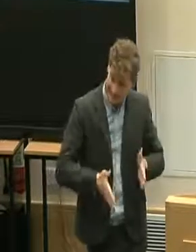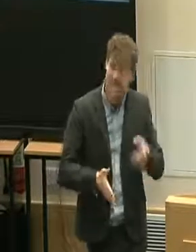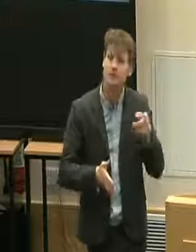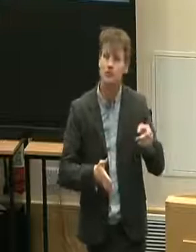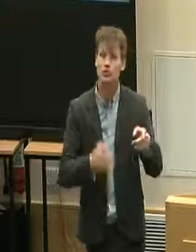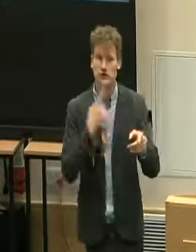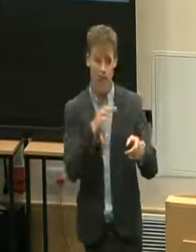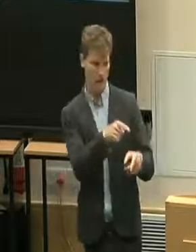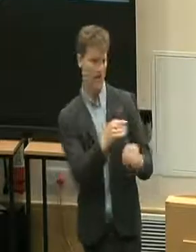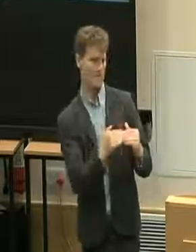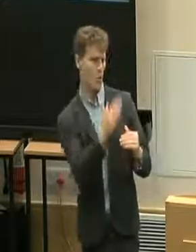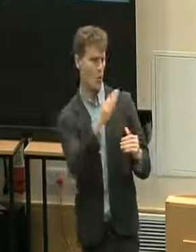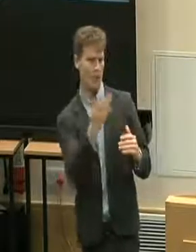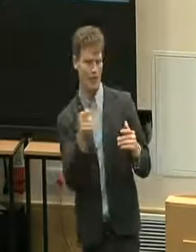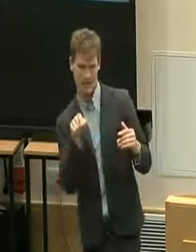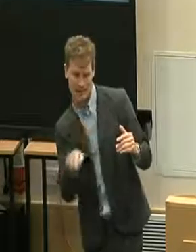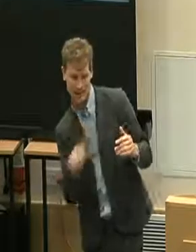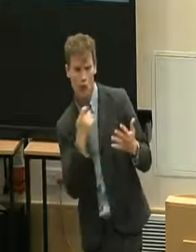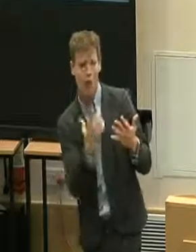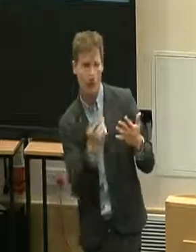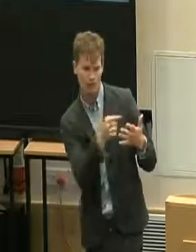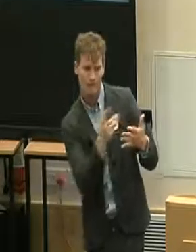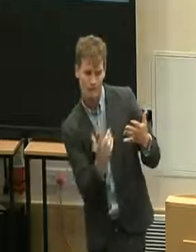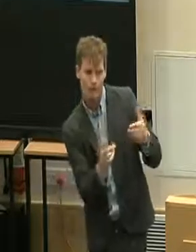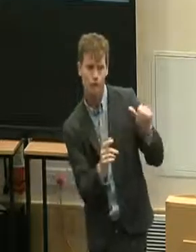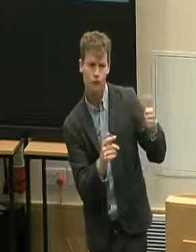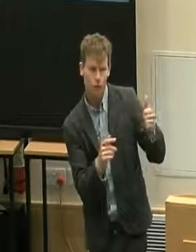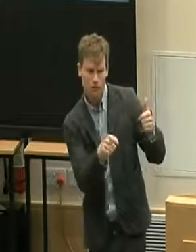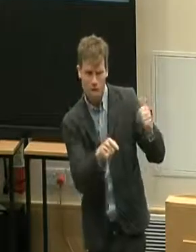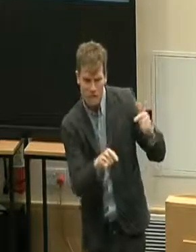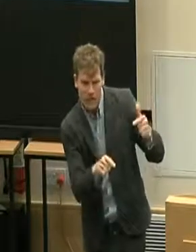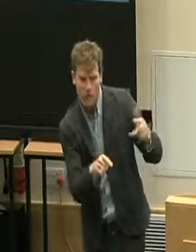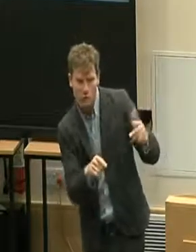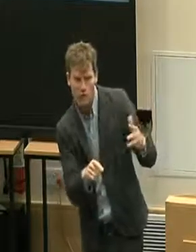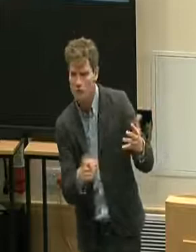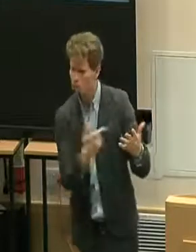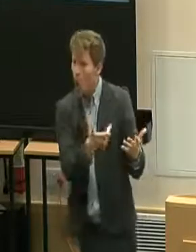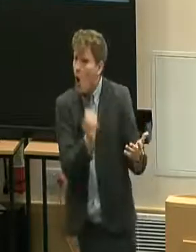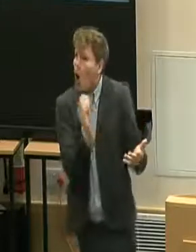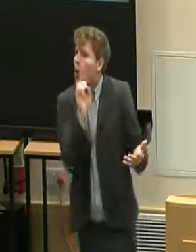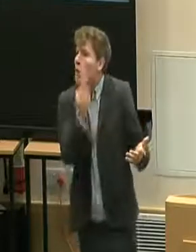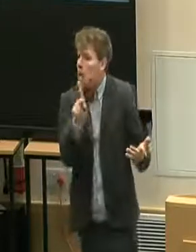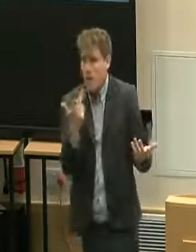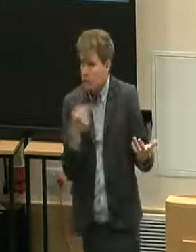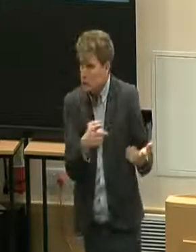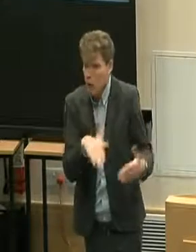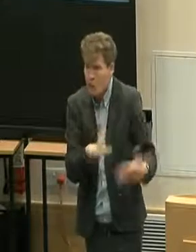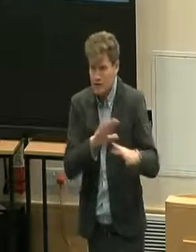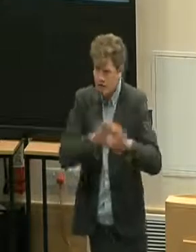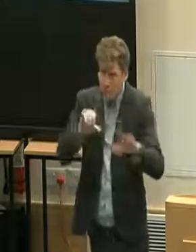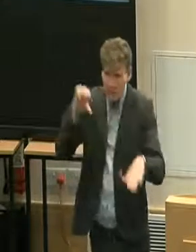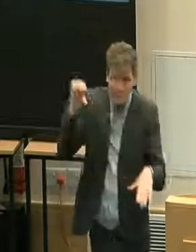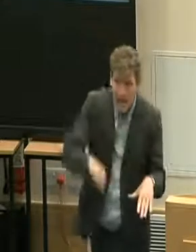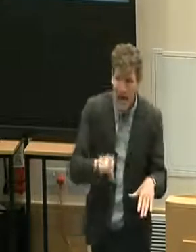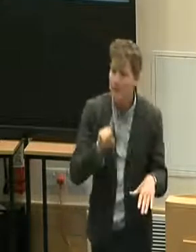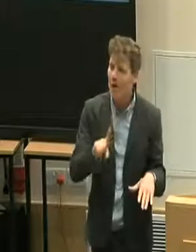a benevolent approach. It's not particularly bad, but it's based on the notion that